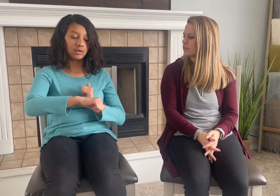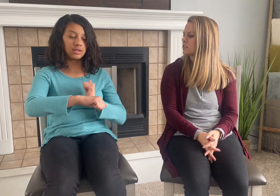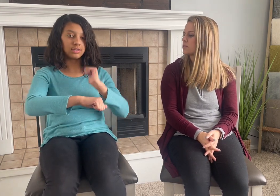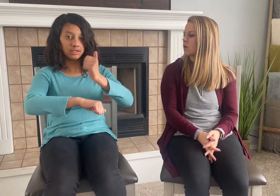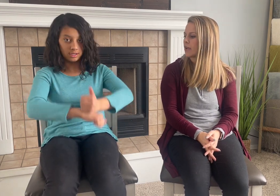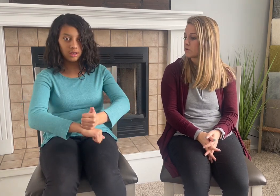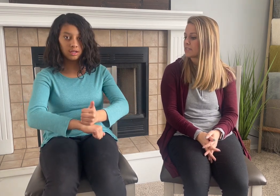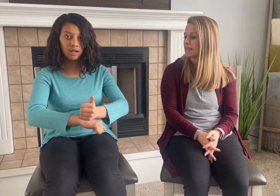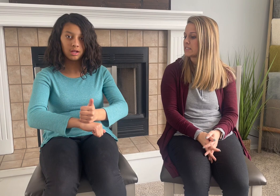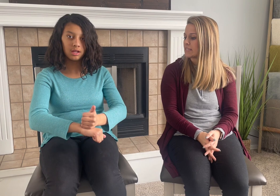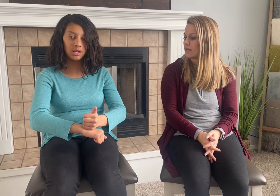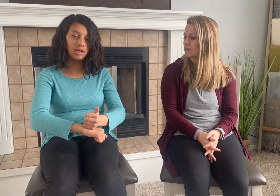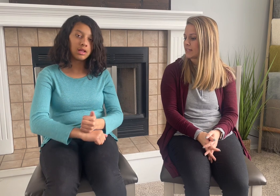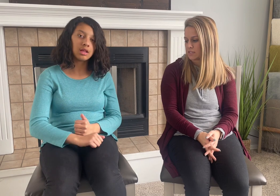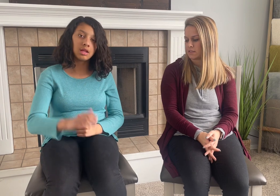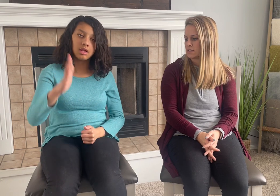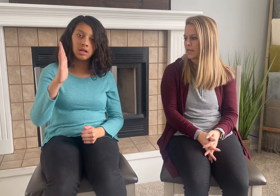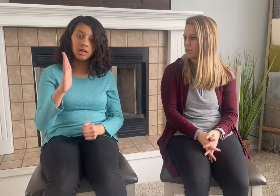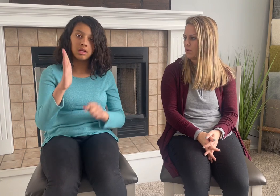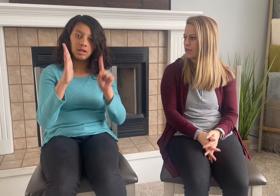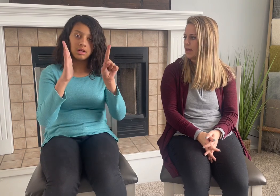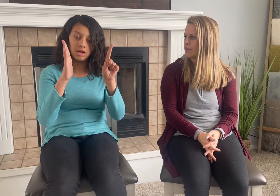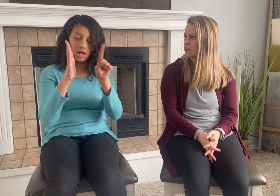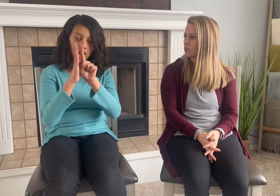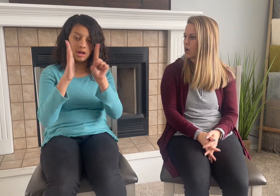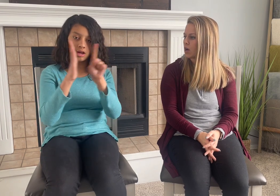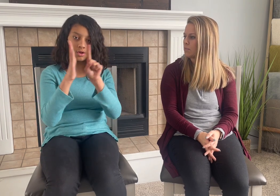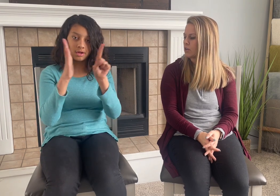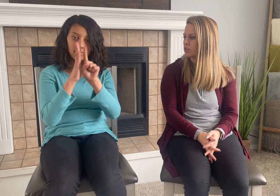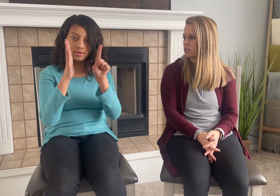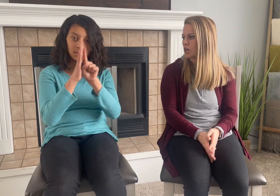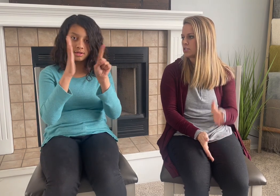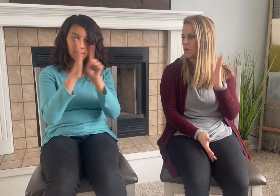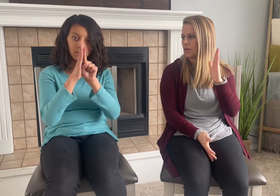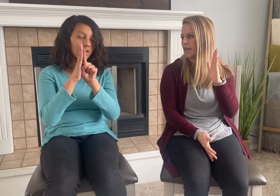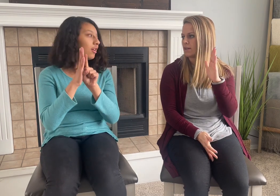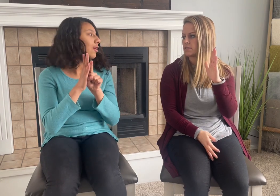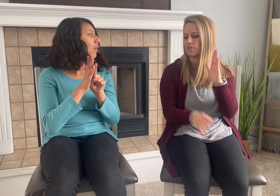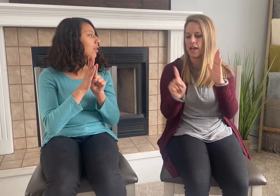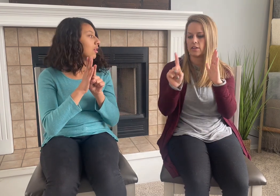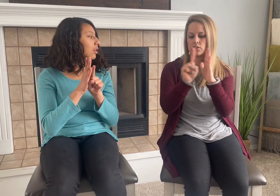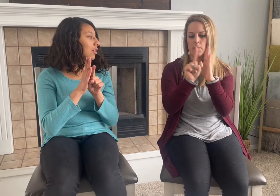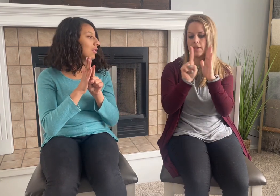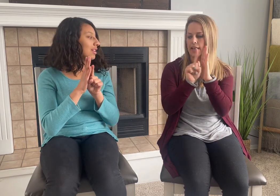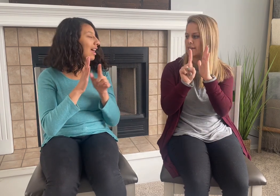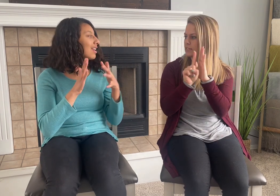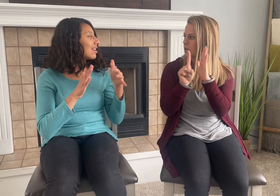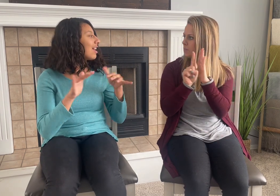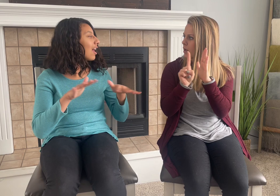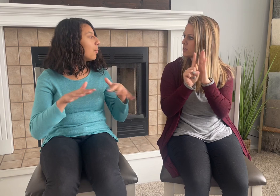So again, we're signing set, like set the table and then alarm. Your non-dominant hand is flat. Your dominant hand is going to bounce.